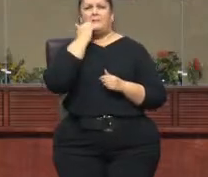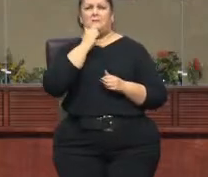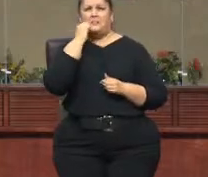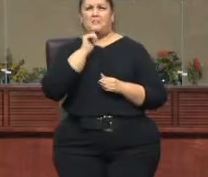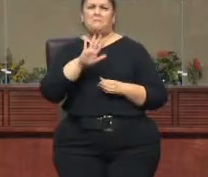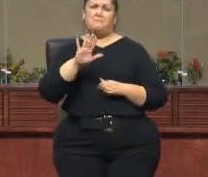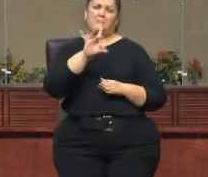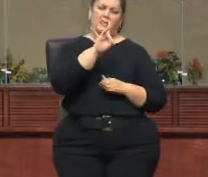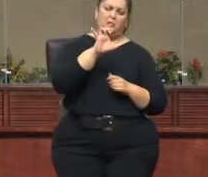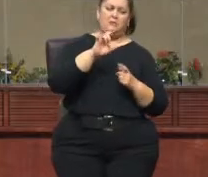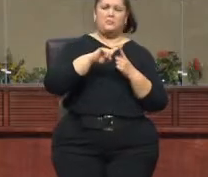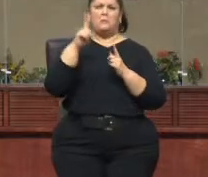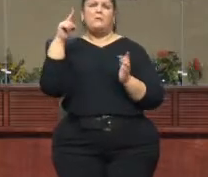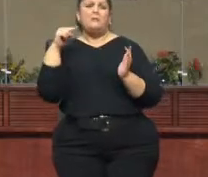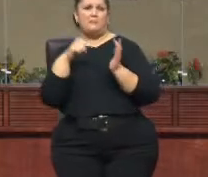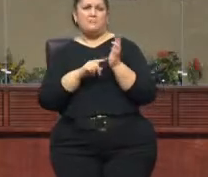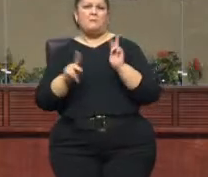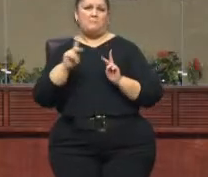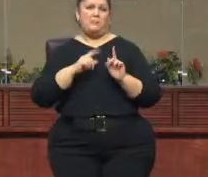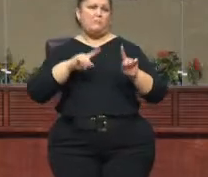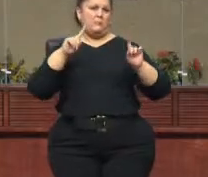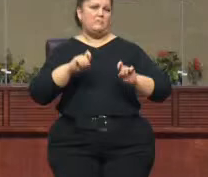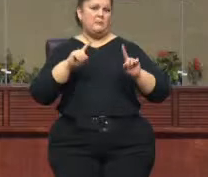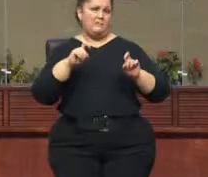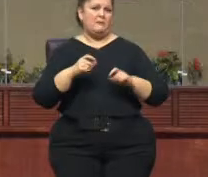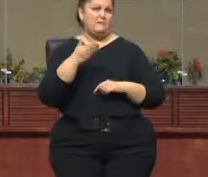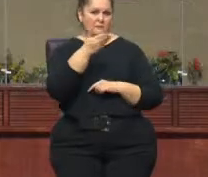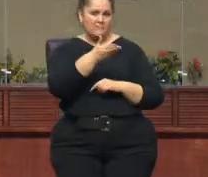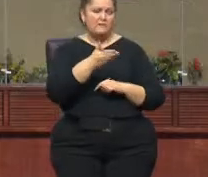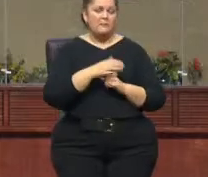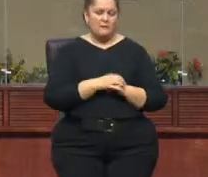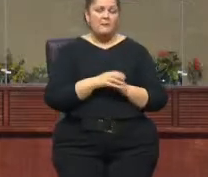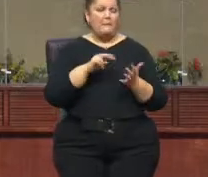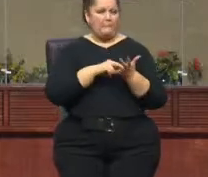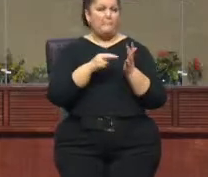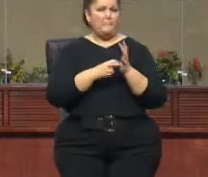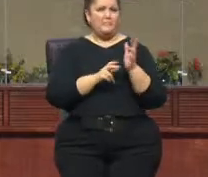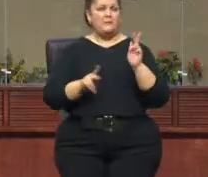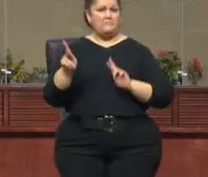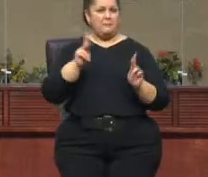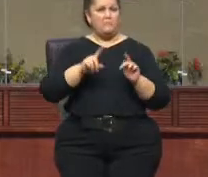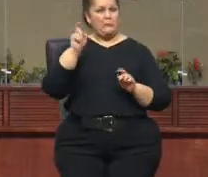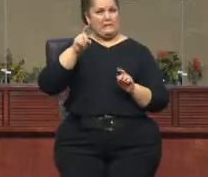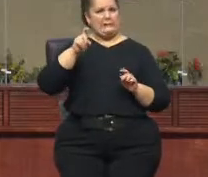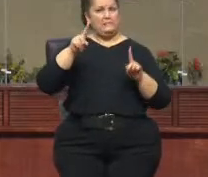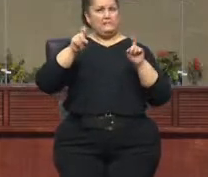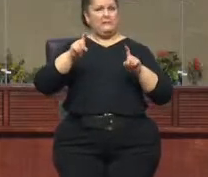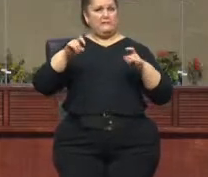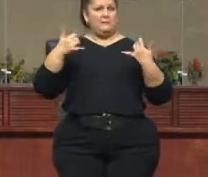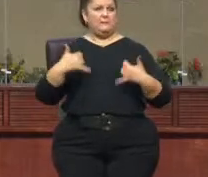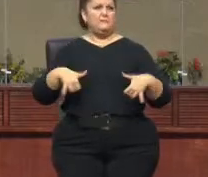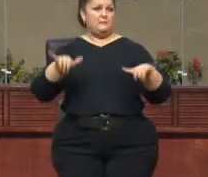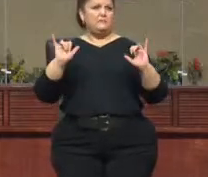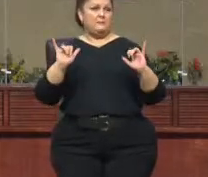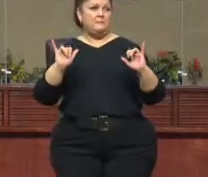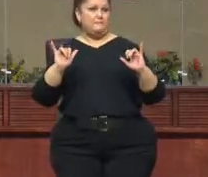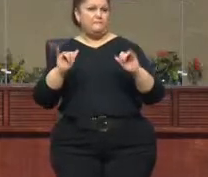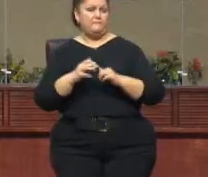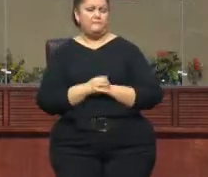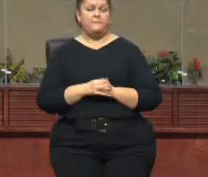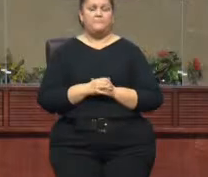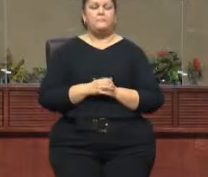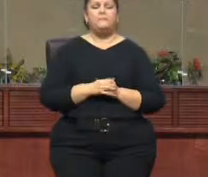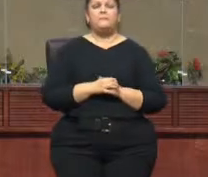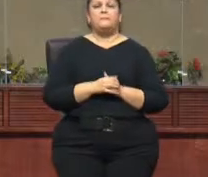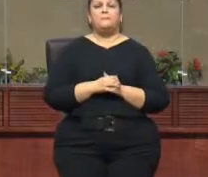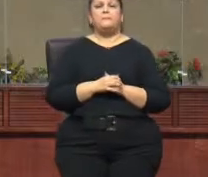per day. And that really indicates that the demand for testing remains high within our community, and we didn't want